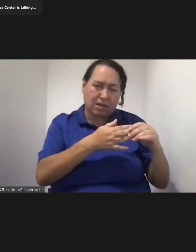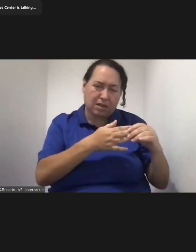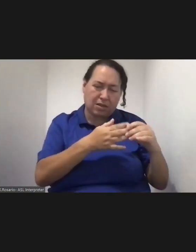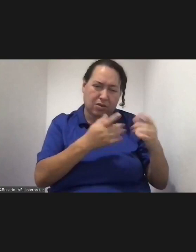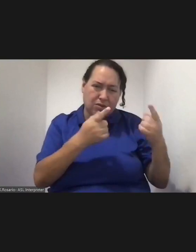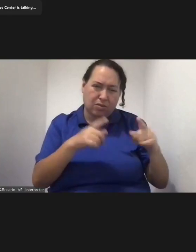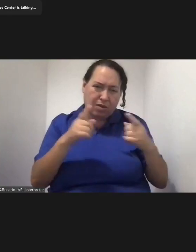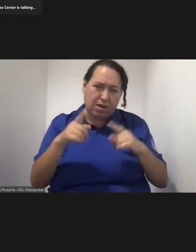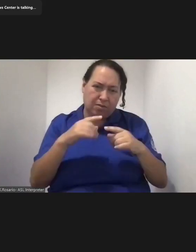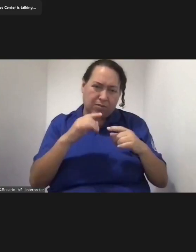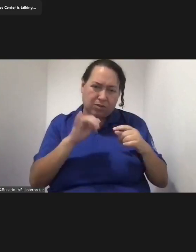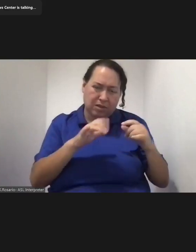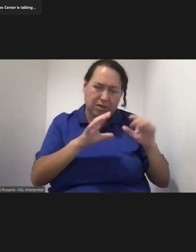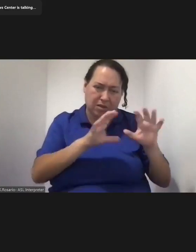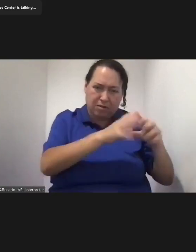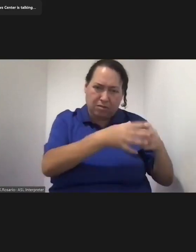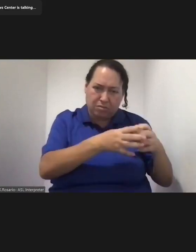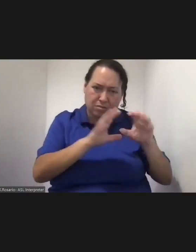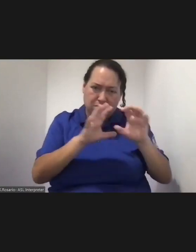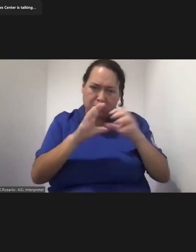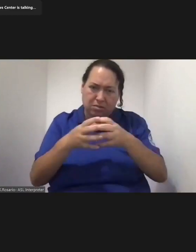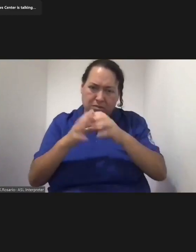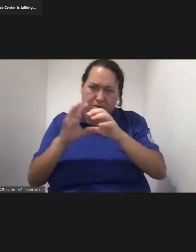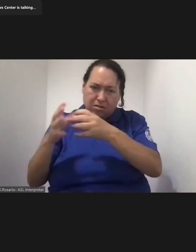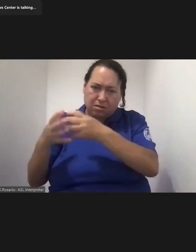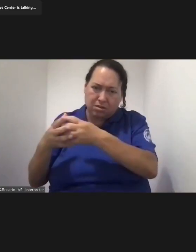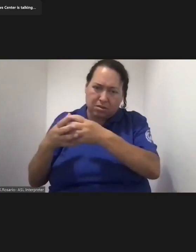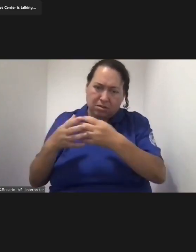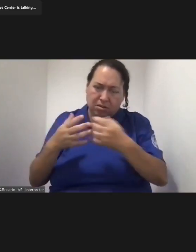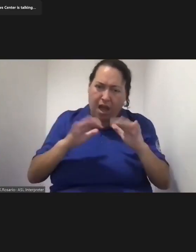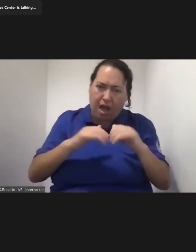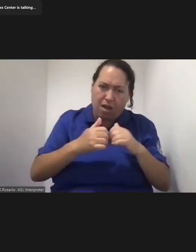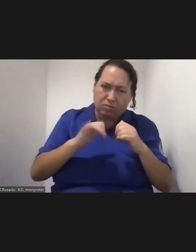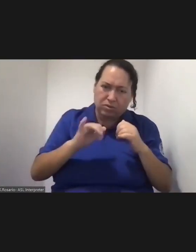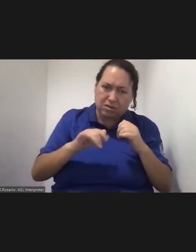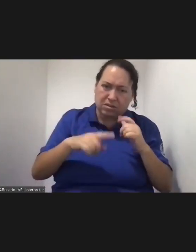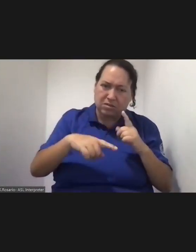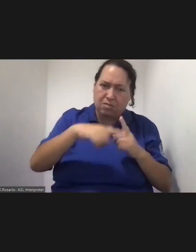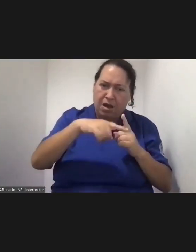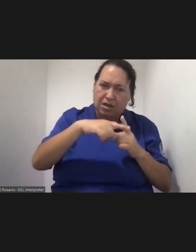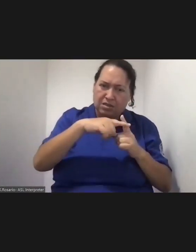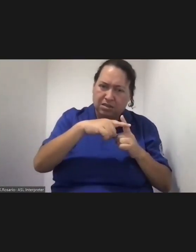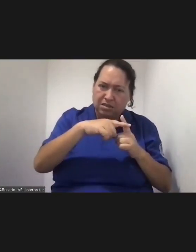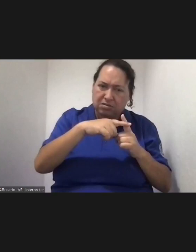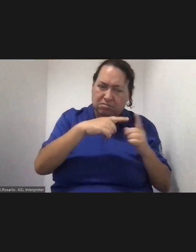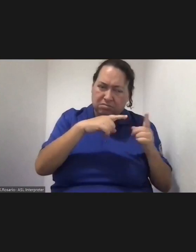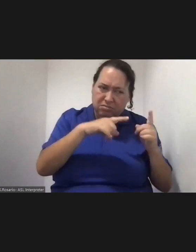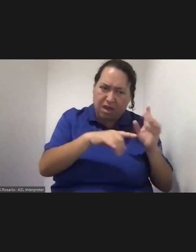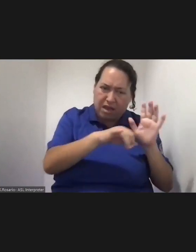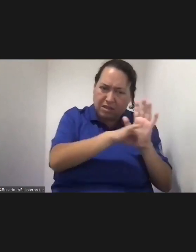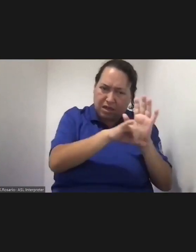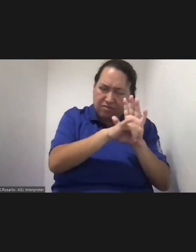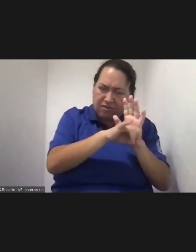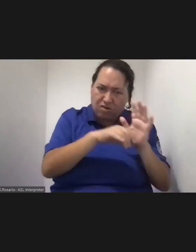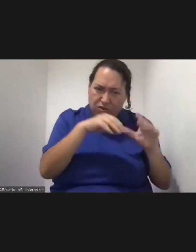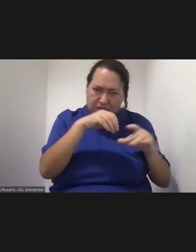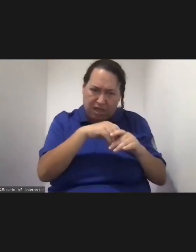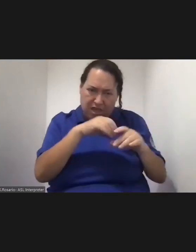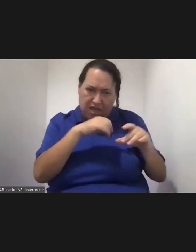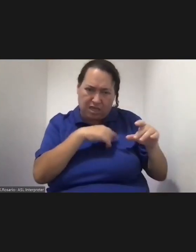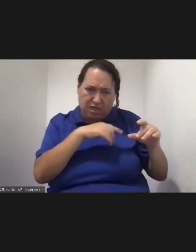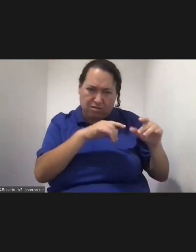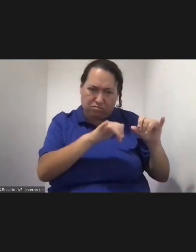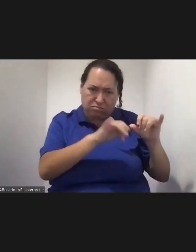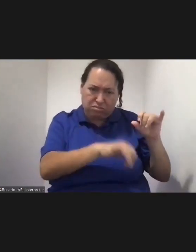clusters? How were the initial positive cases identified? Were they in quarantine, or were